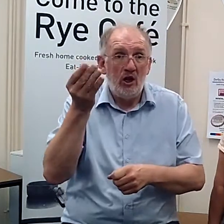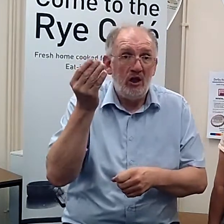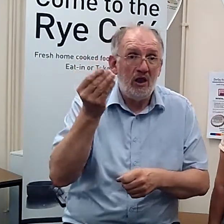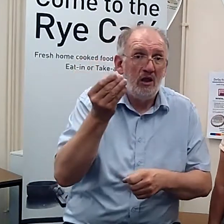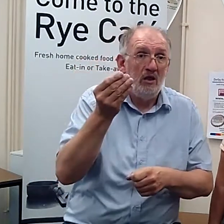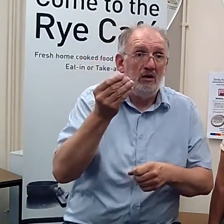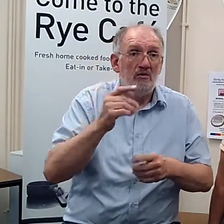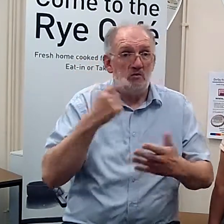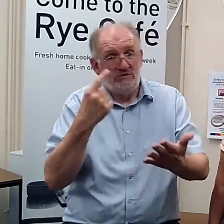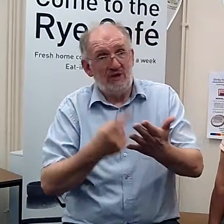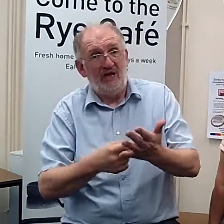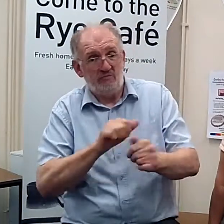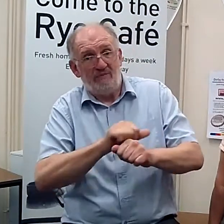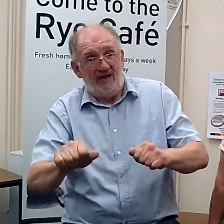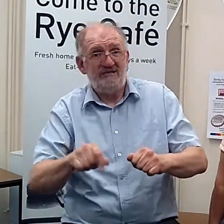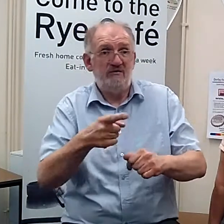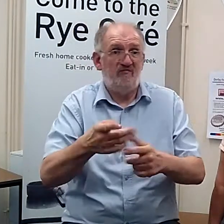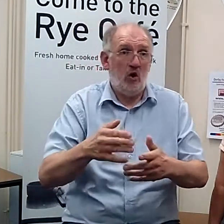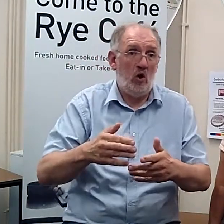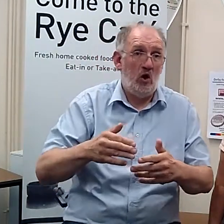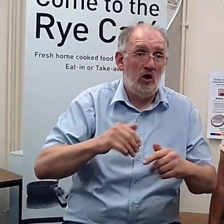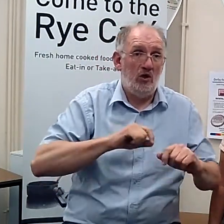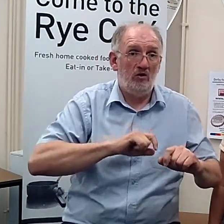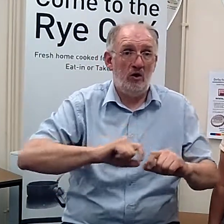workplace and work on them in the classroom.